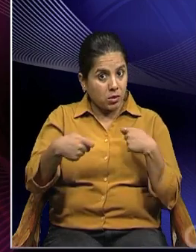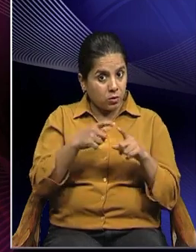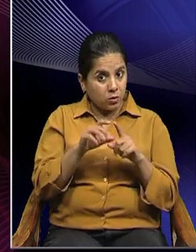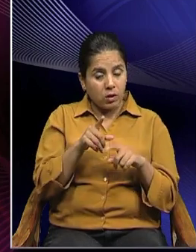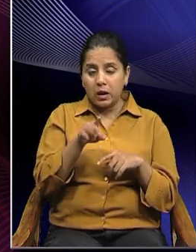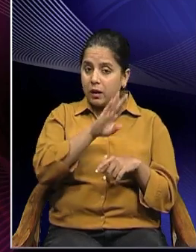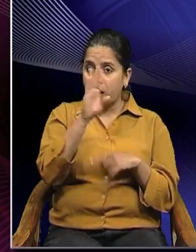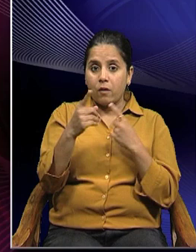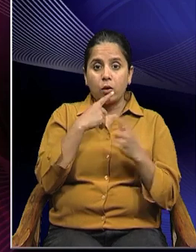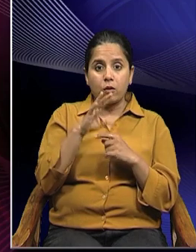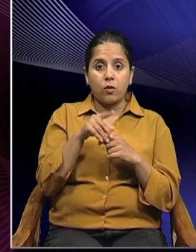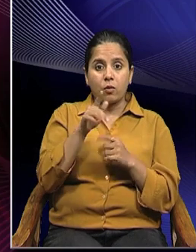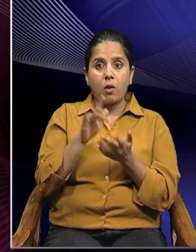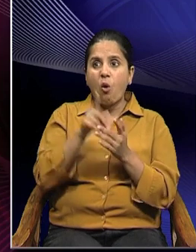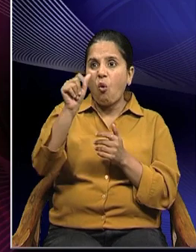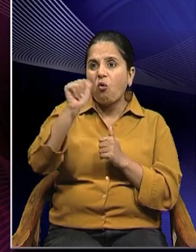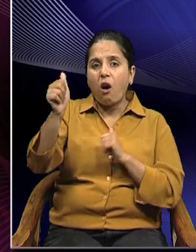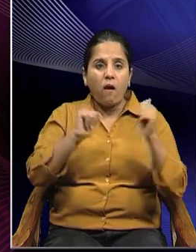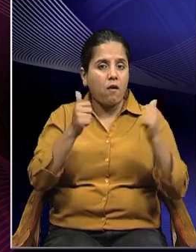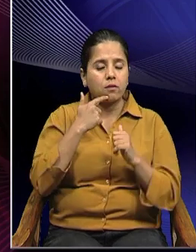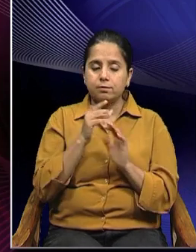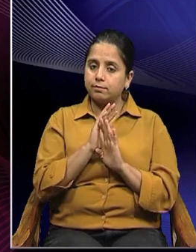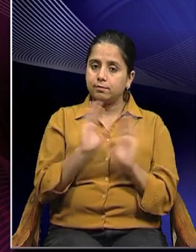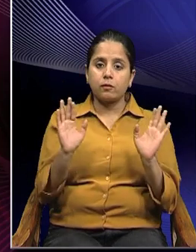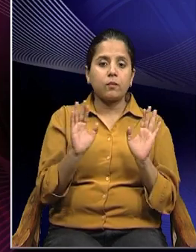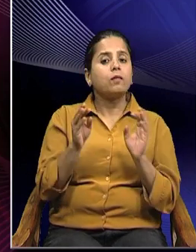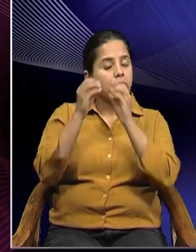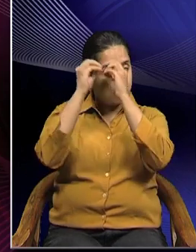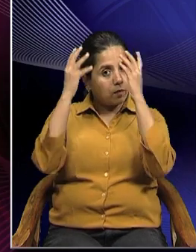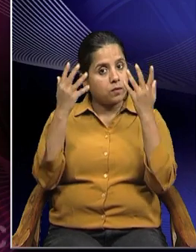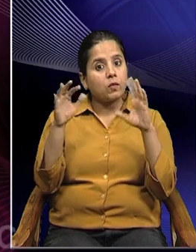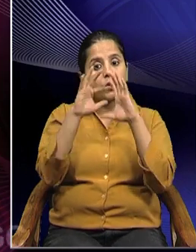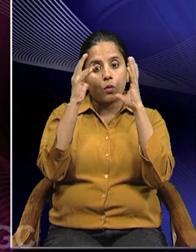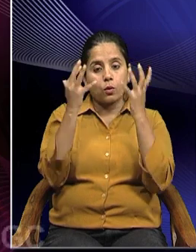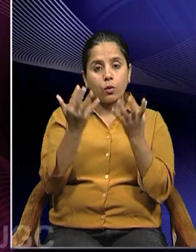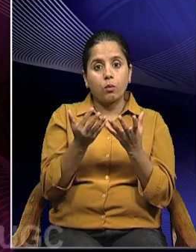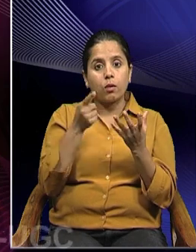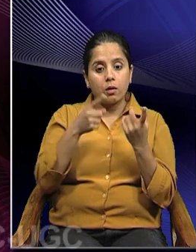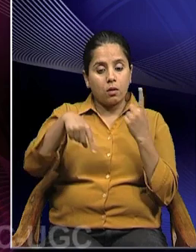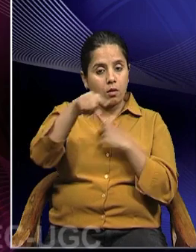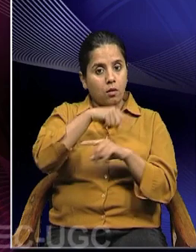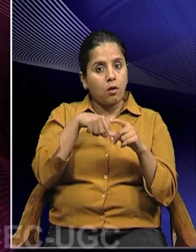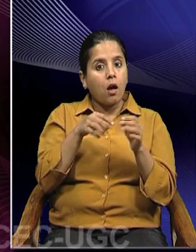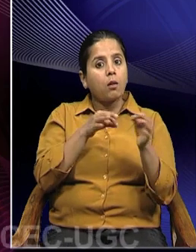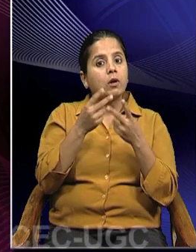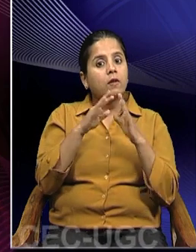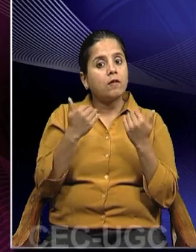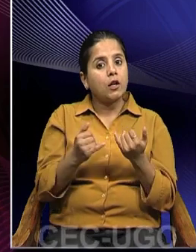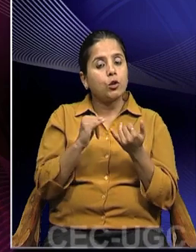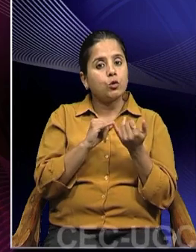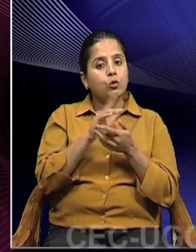should never talk about the geographical boundaries. So, imagine the globalization have already been explained into this